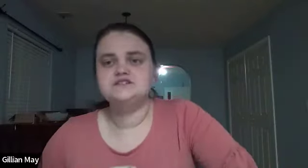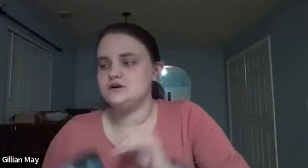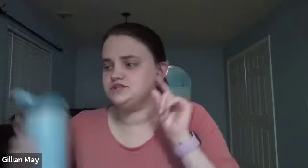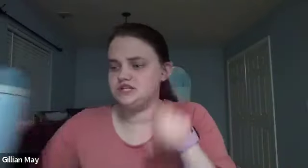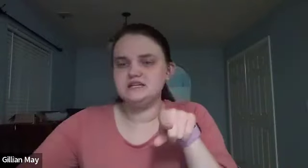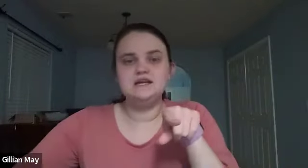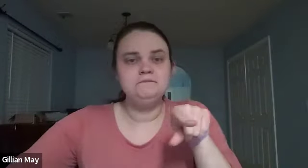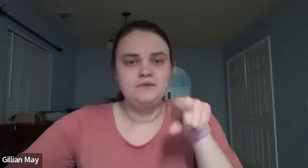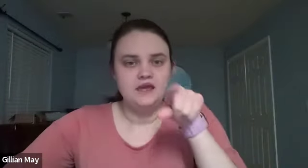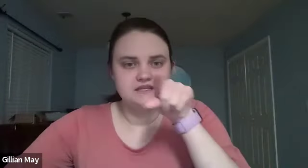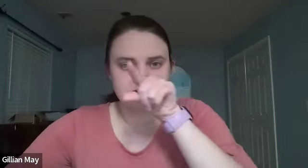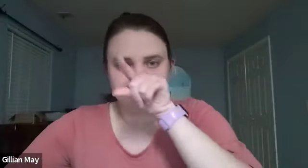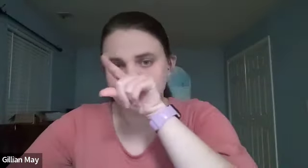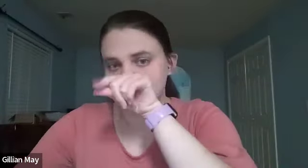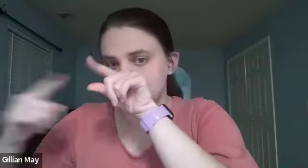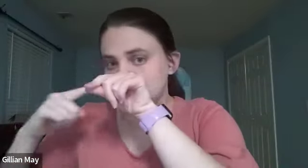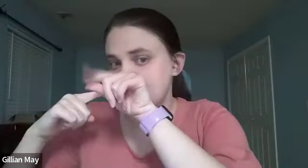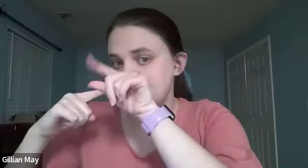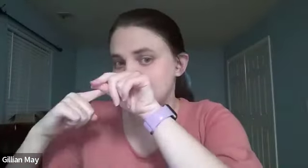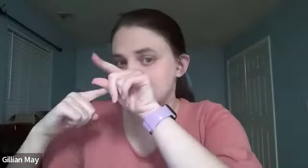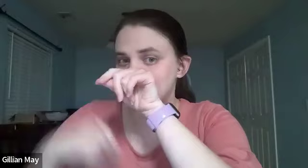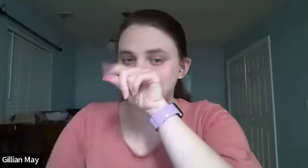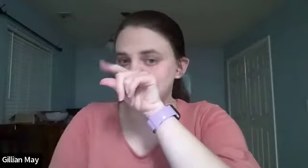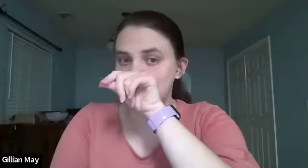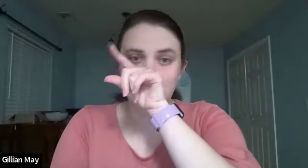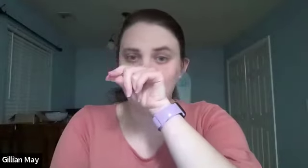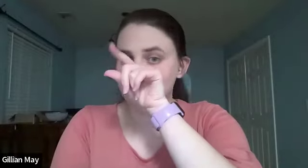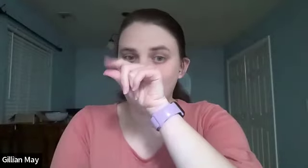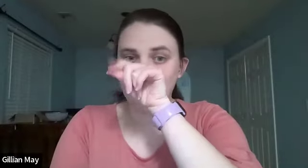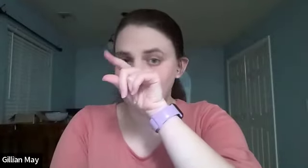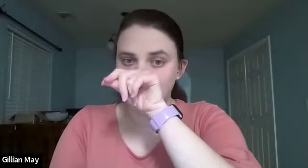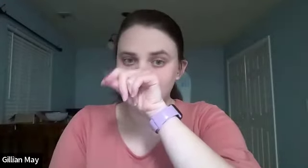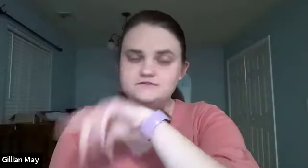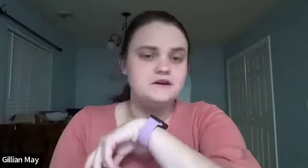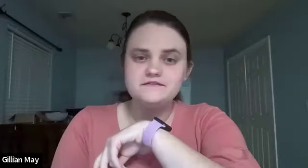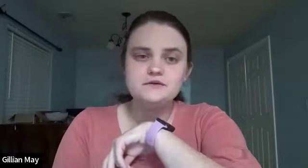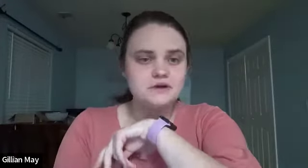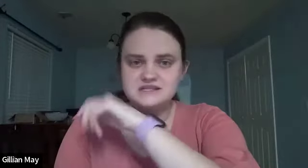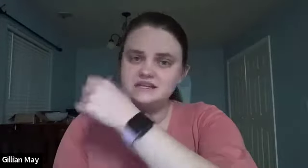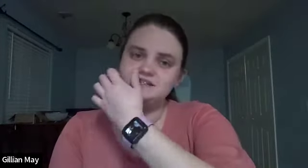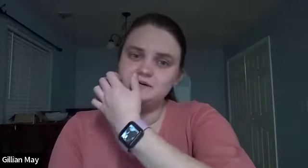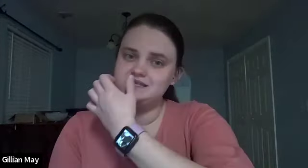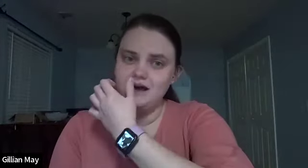So chicken is going to be still like that bird. It's just all in one. There's very few birds that get its own